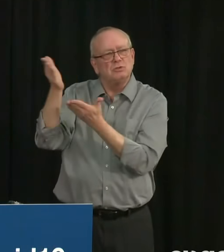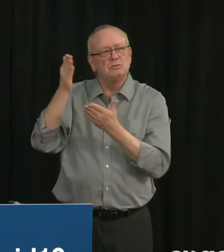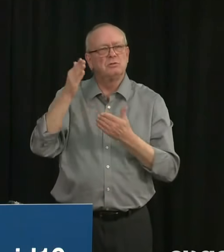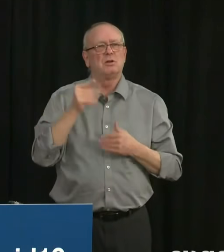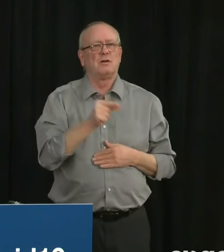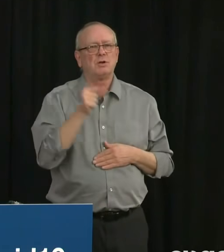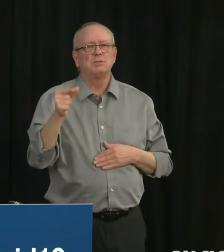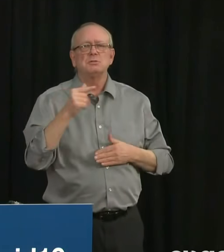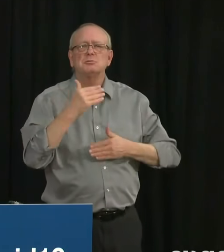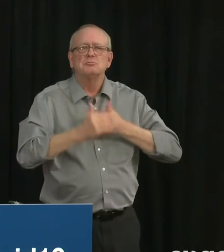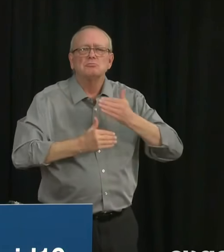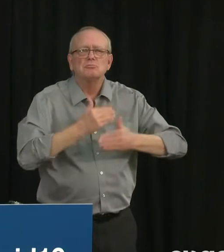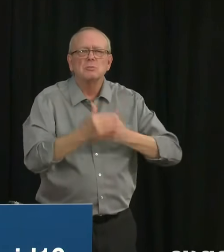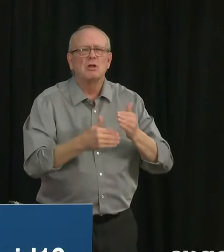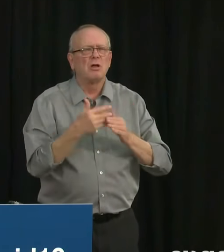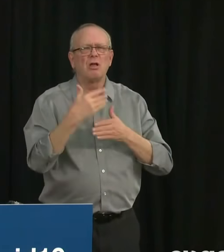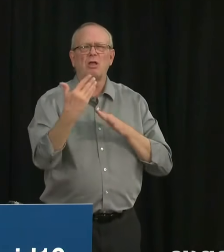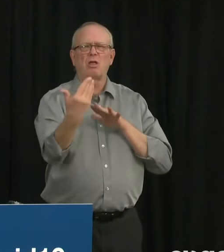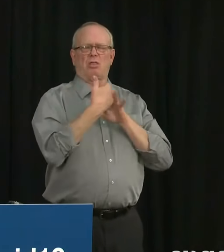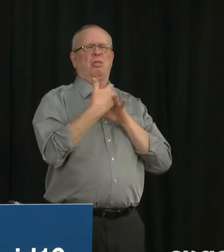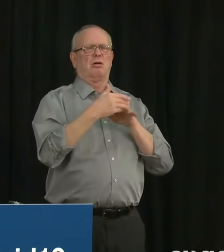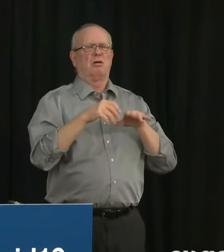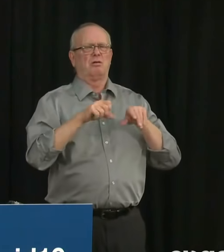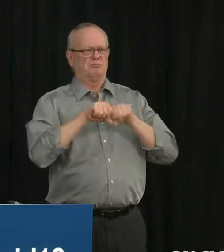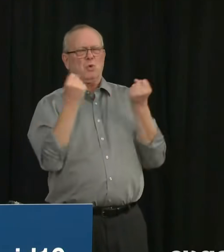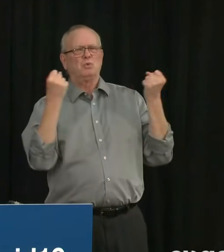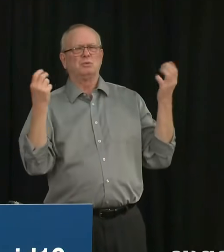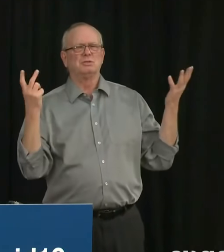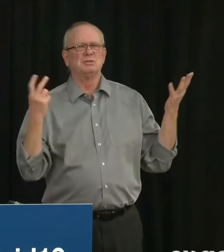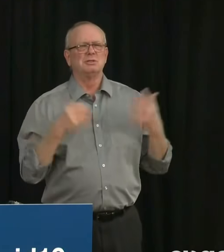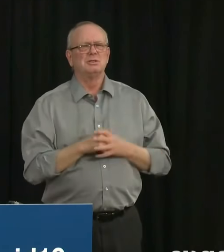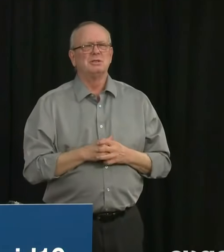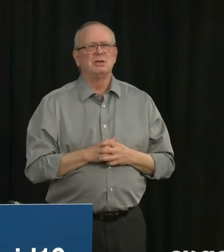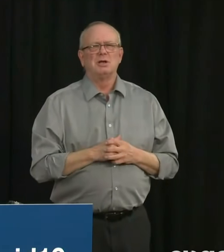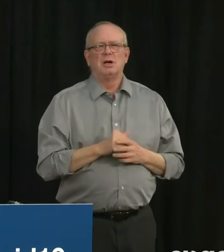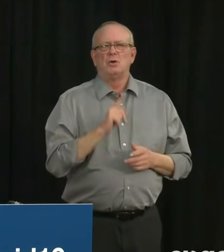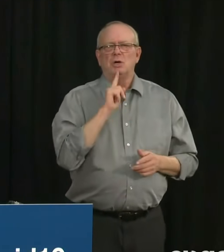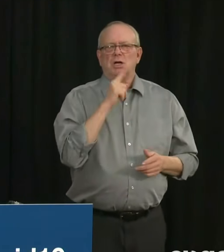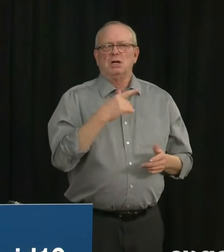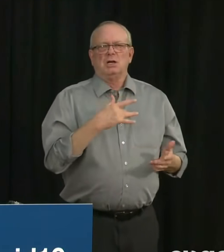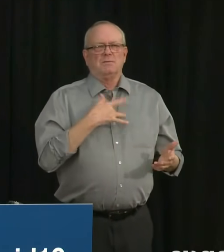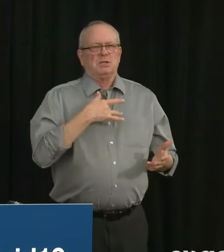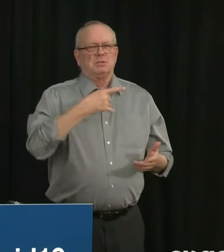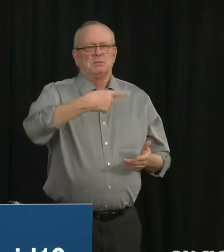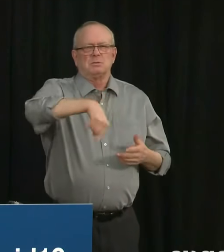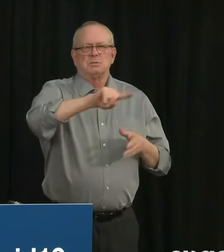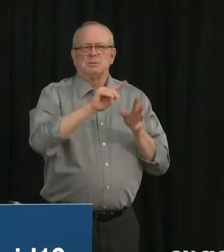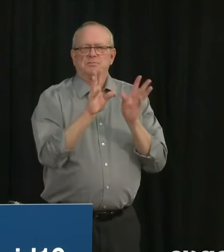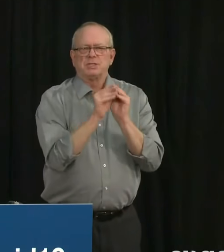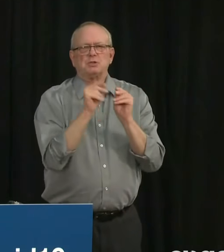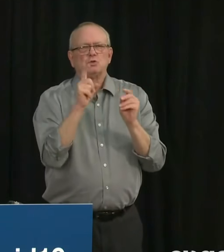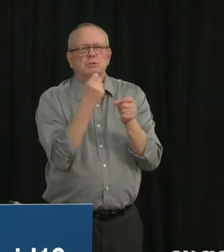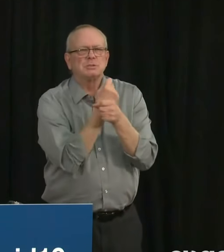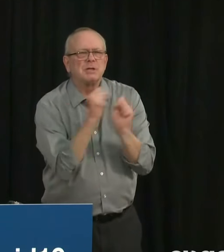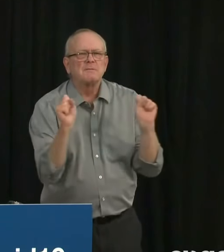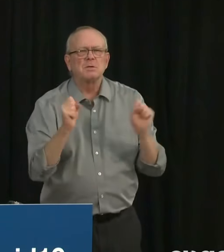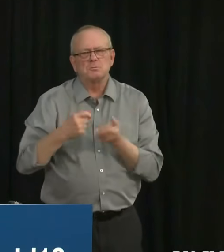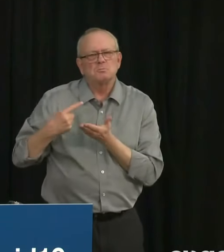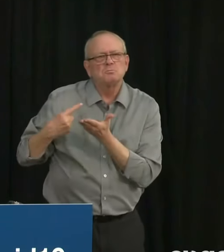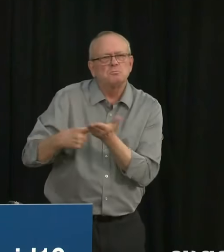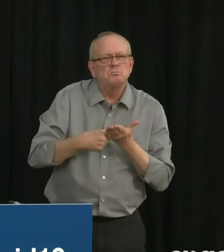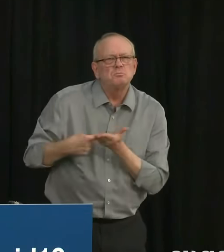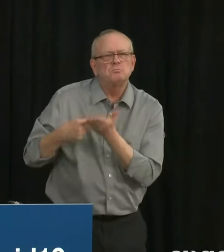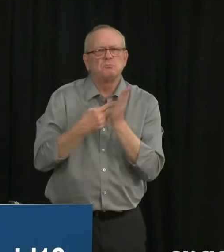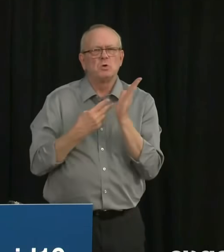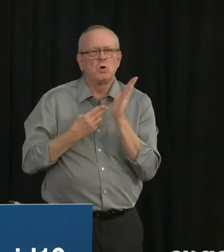safe space where public servants have candid and ongoing conversations and debates. This safety and